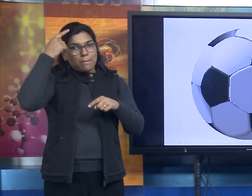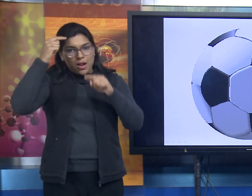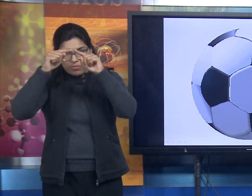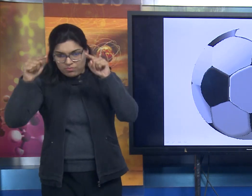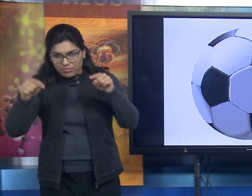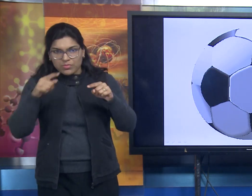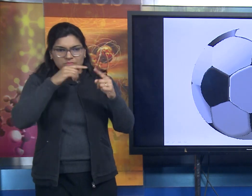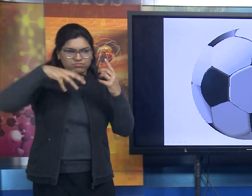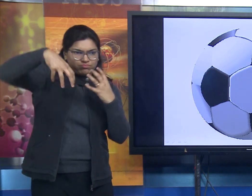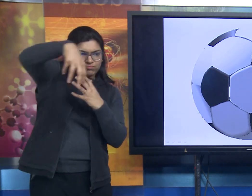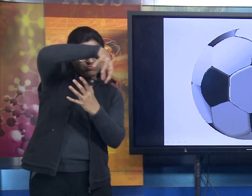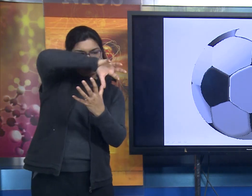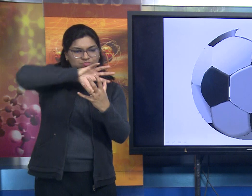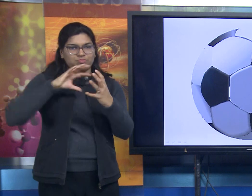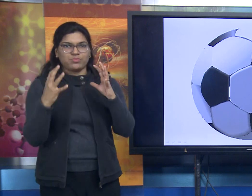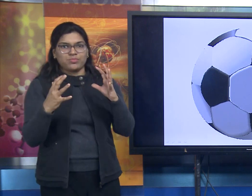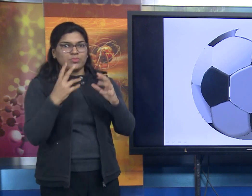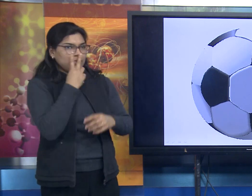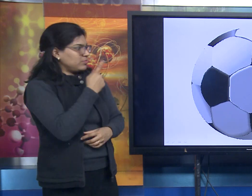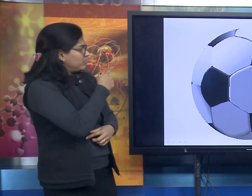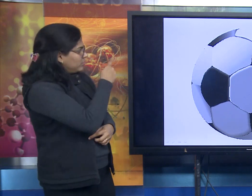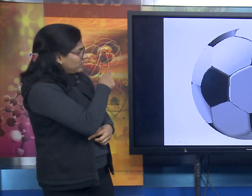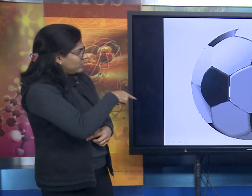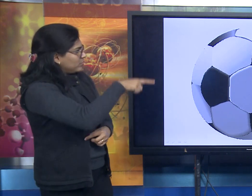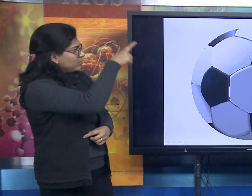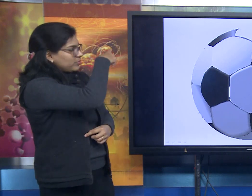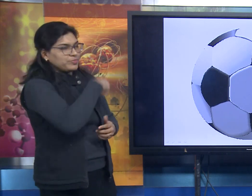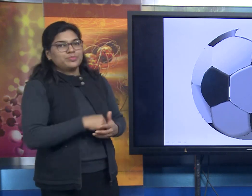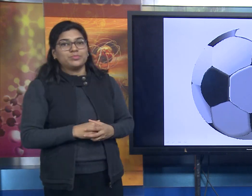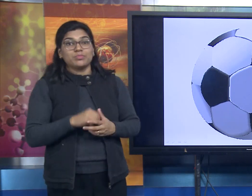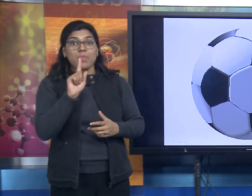How many sides it has? See, the black color image also has some sides.